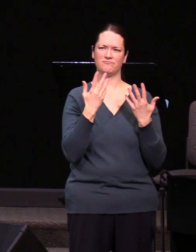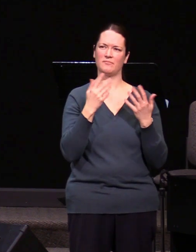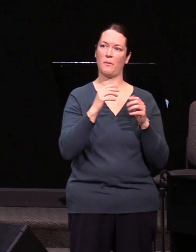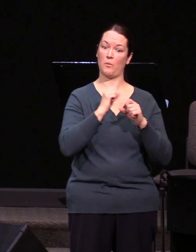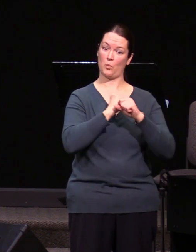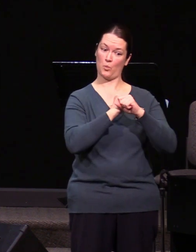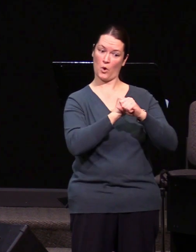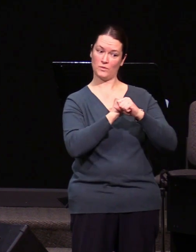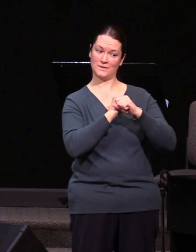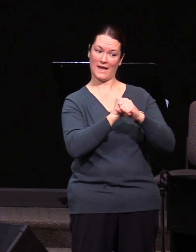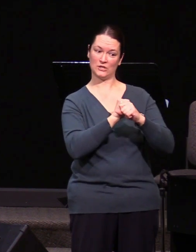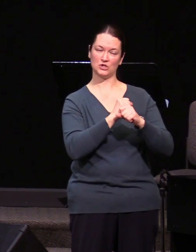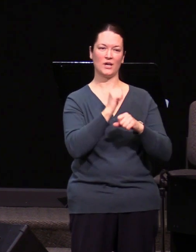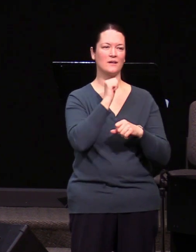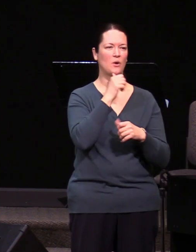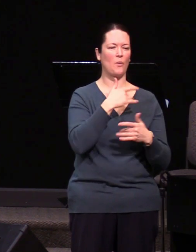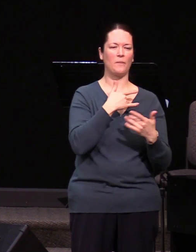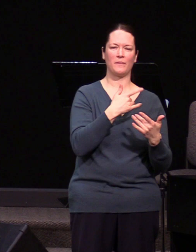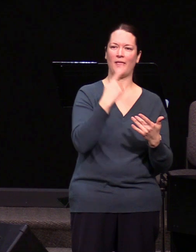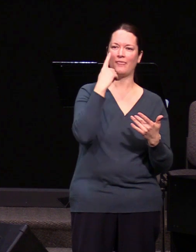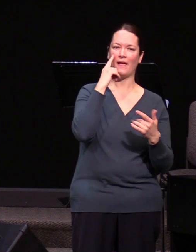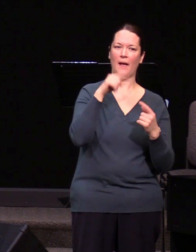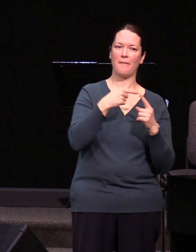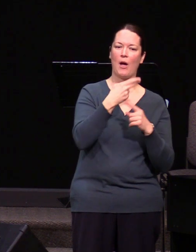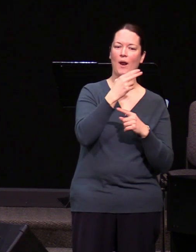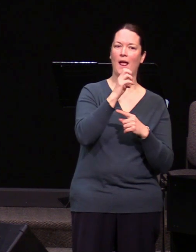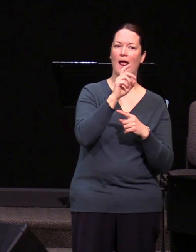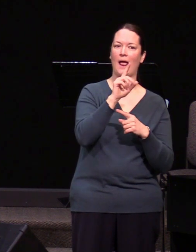protection, I don't typically think of hedges.